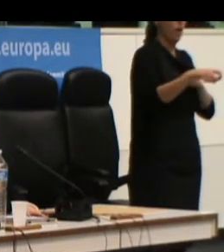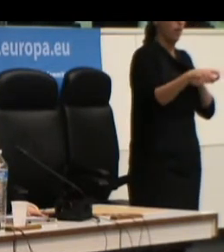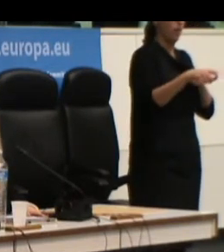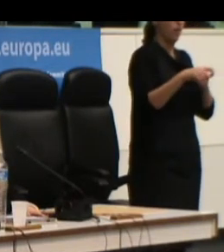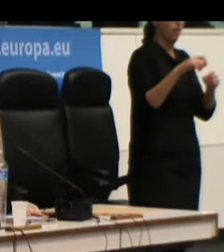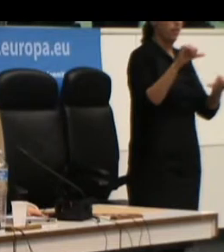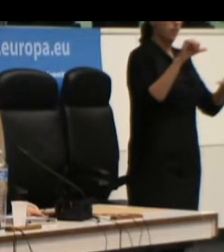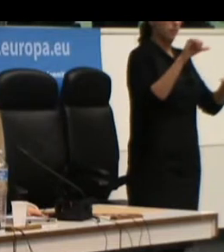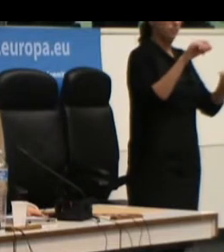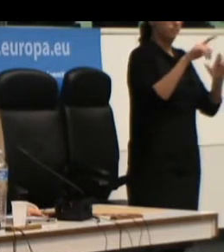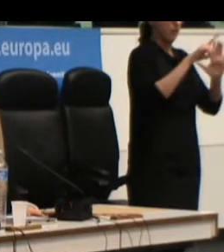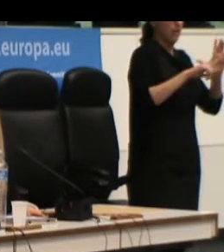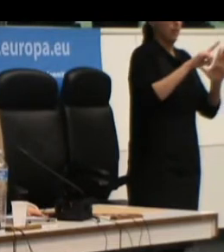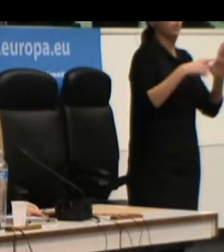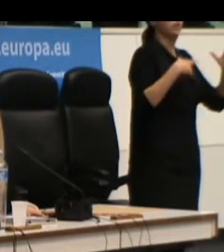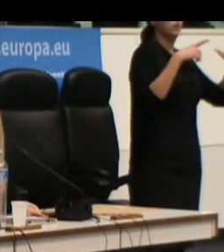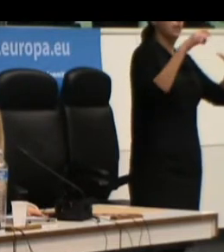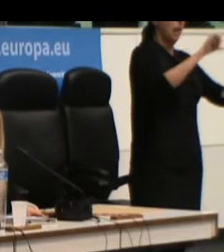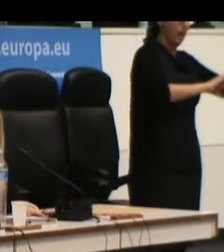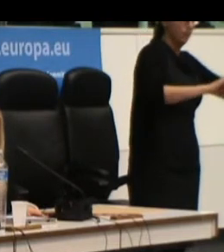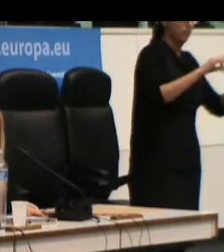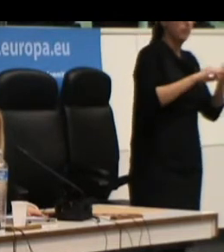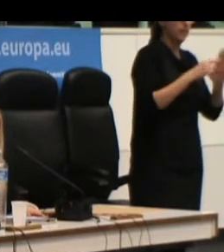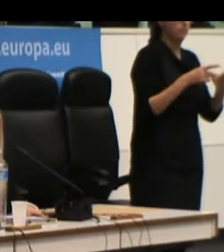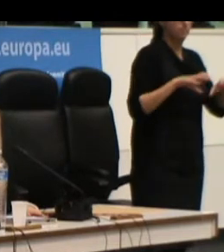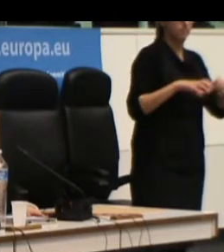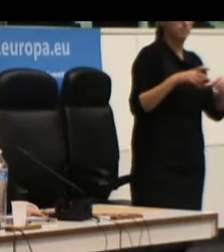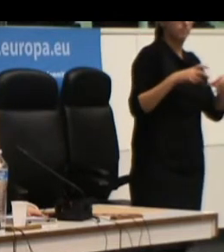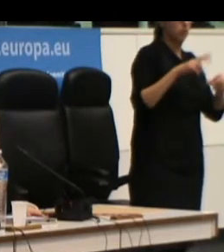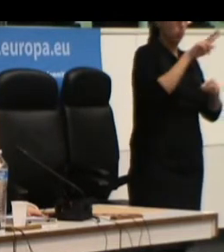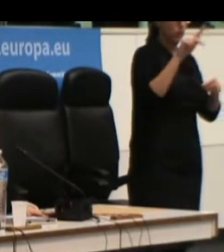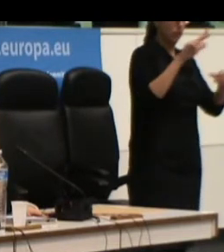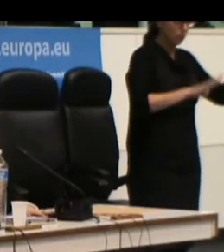UK, we hope, and demonstrate a range of products.